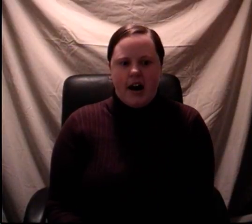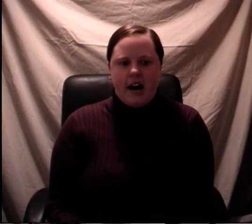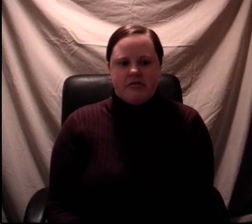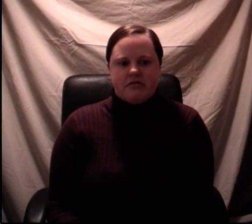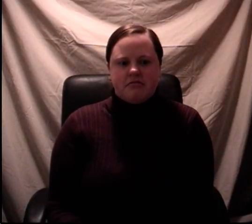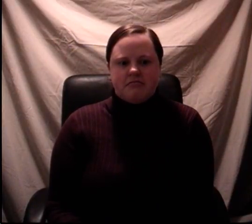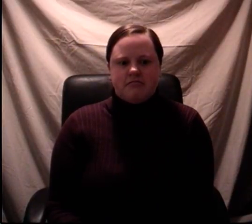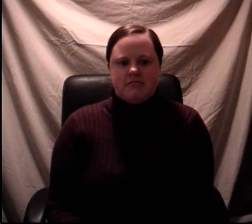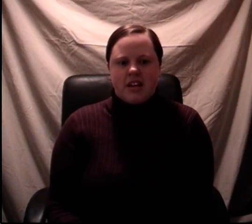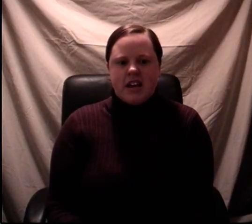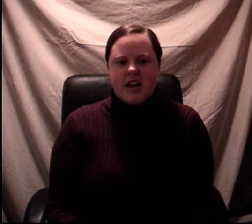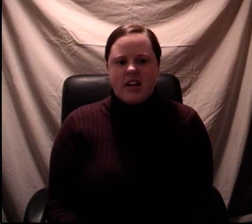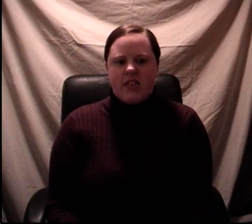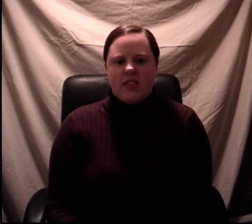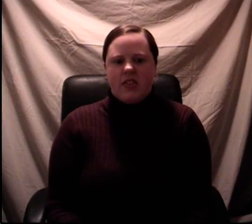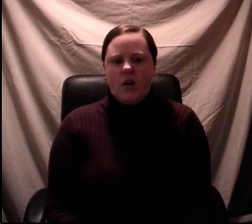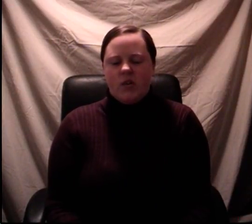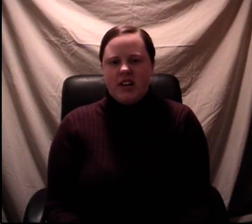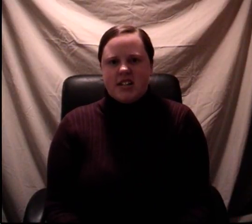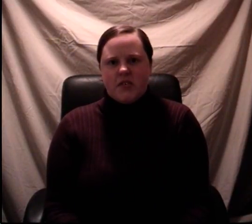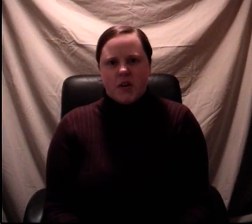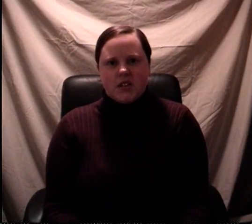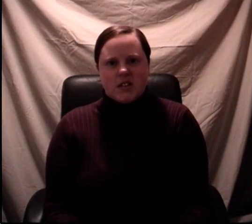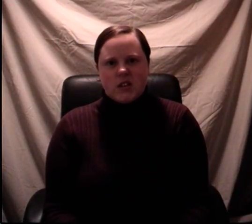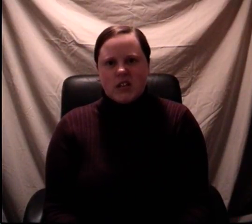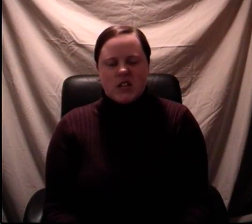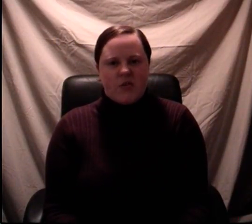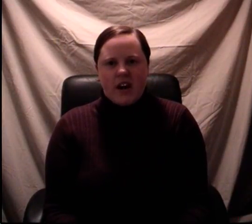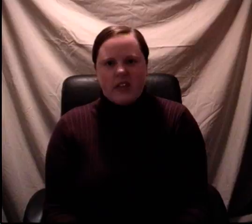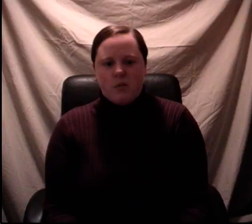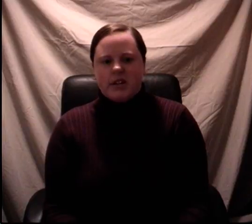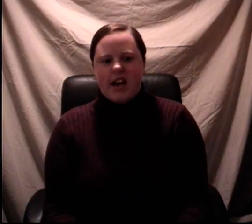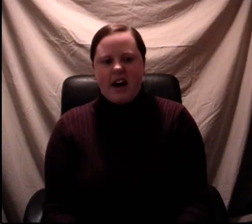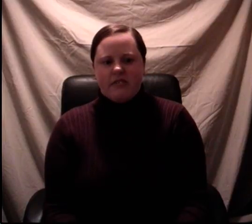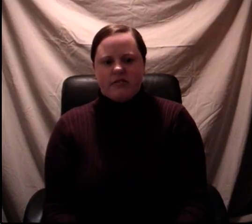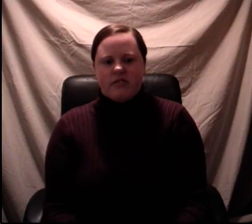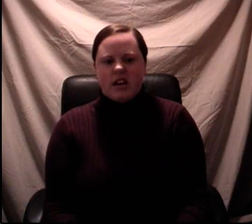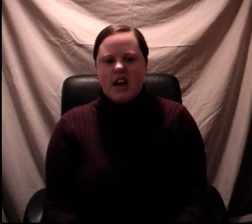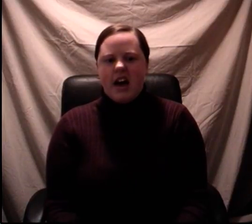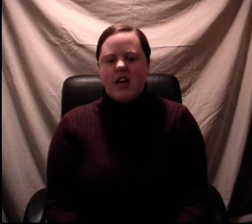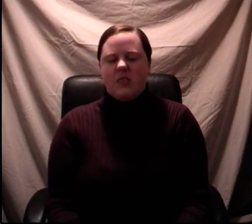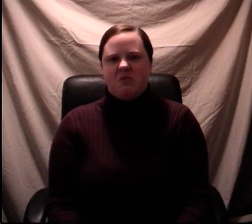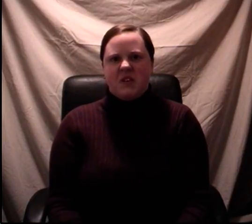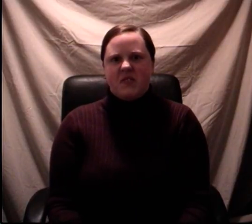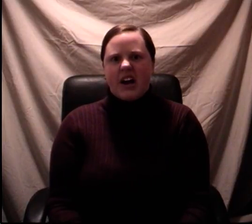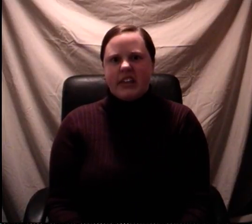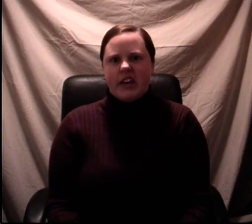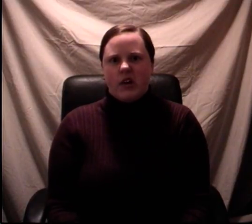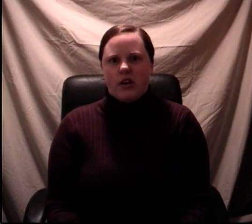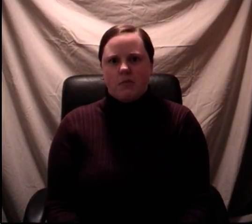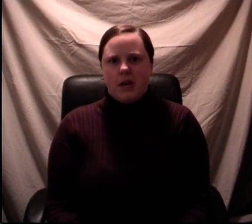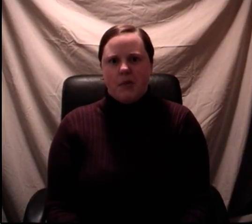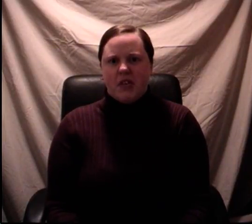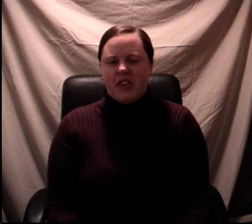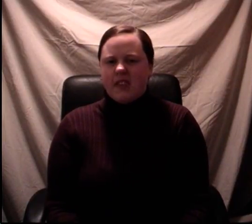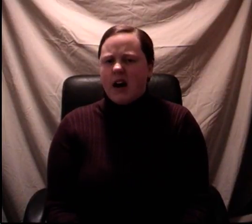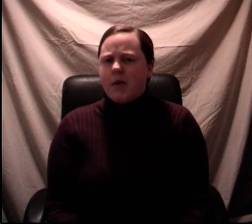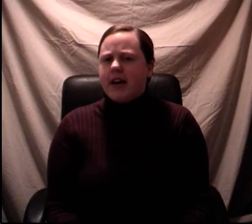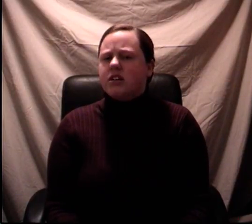have. The only difference is the fact that we're deaf. And the fact that hearing people think that way